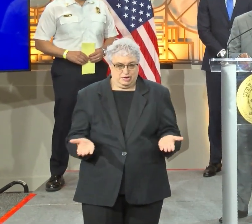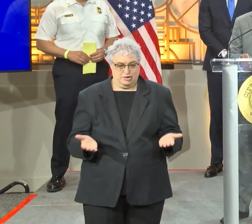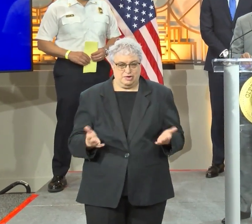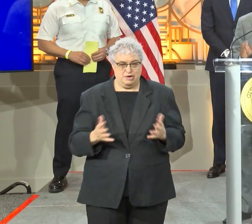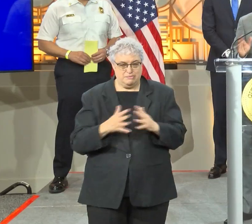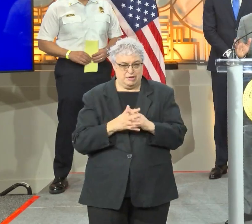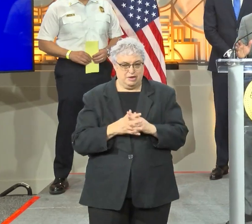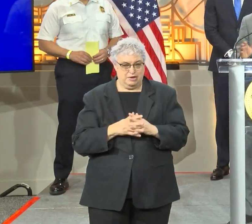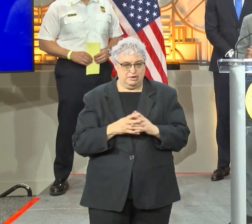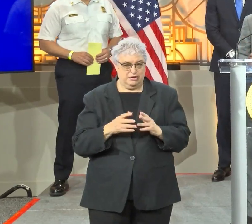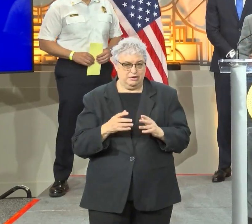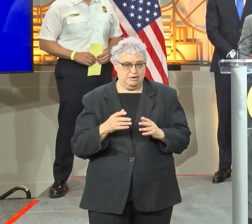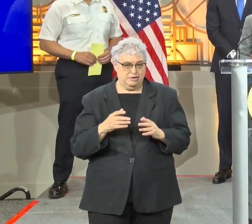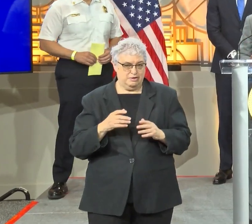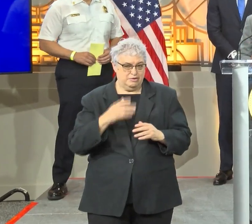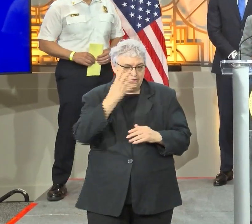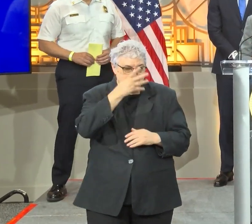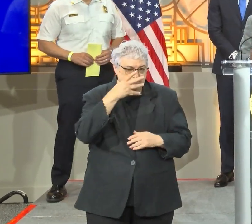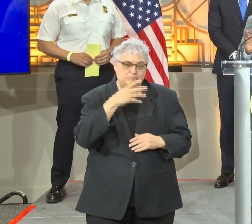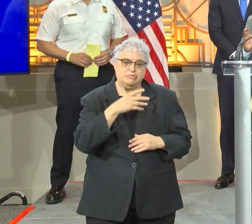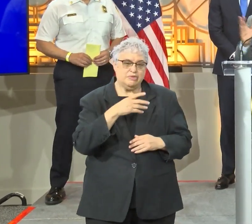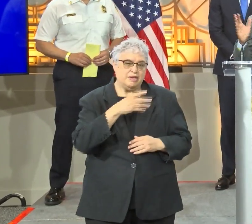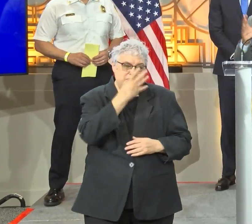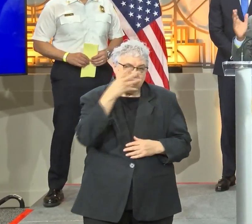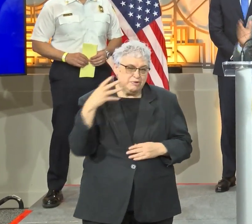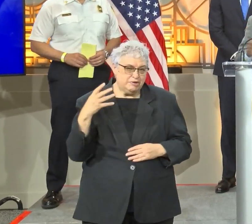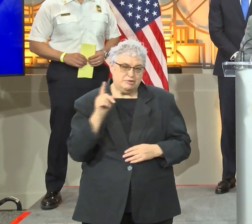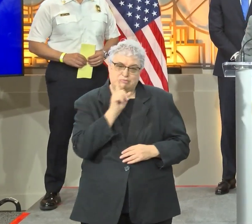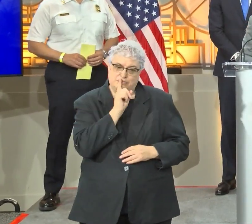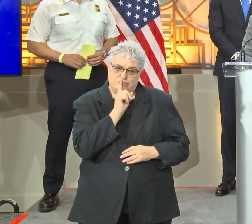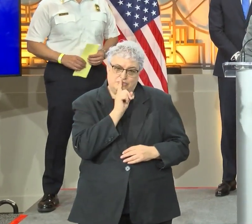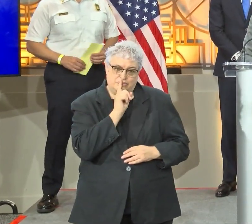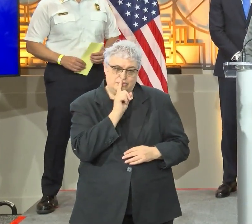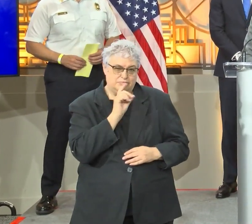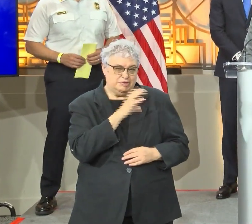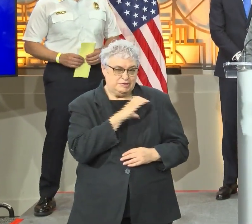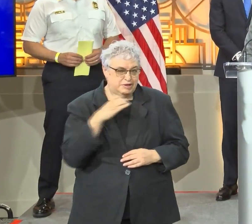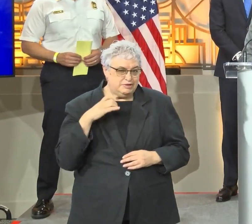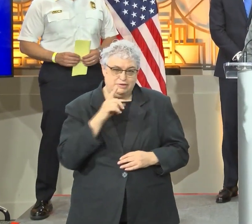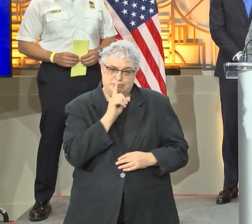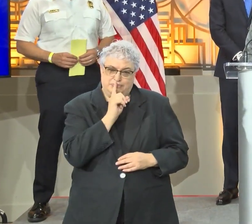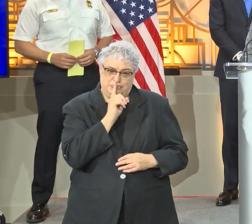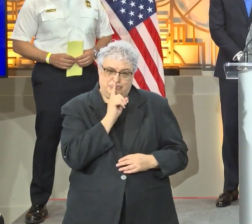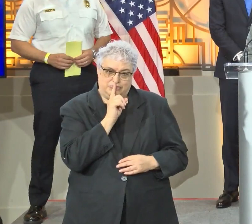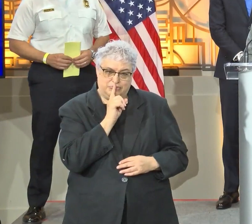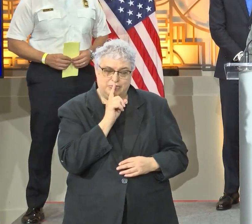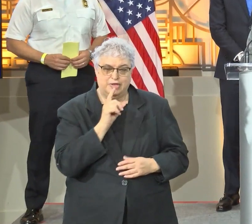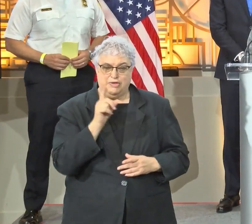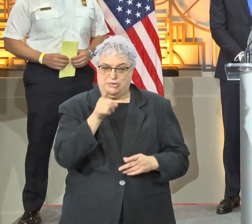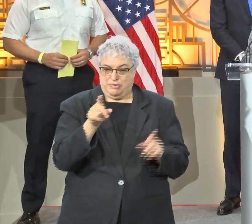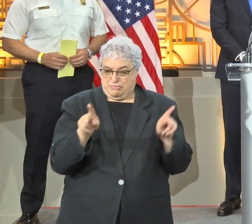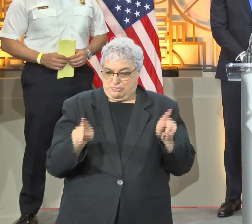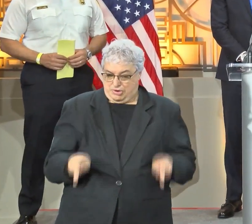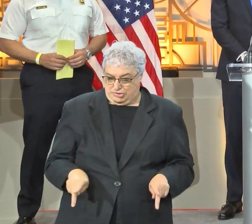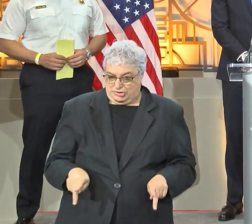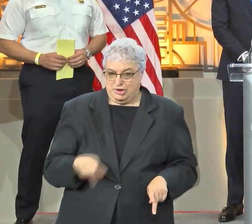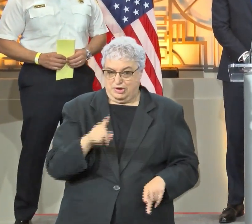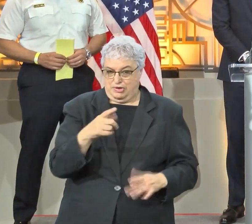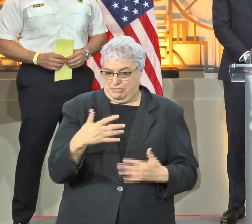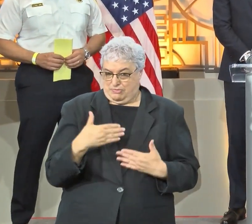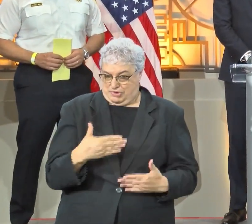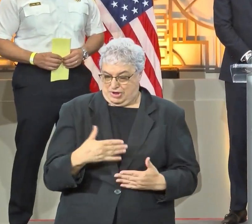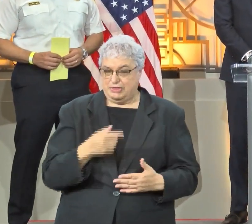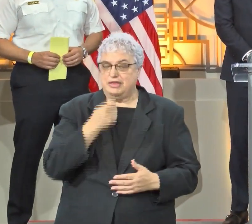you anything, free testing, and anyone can go and get tested. And if you don't like the